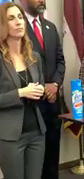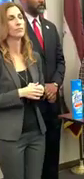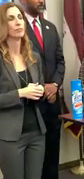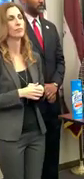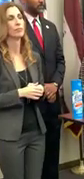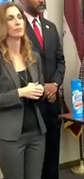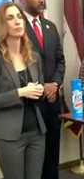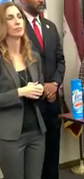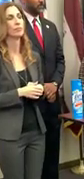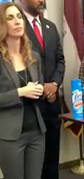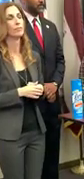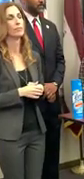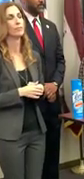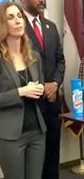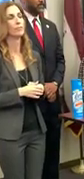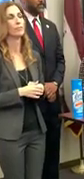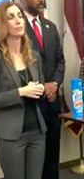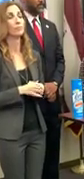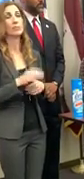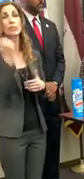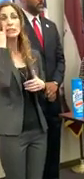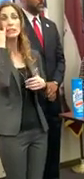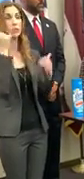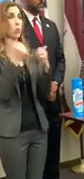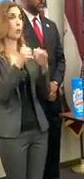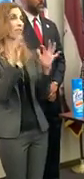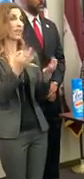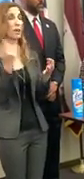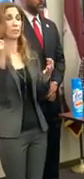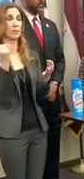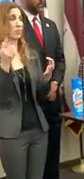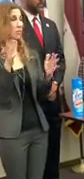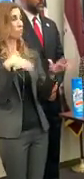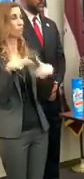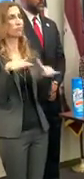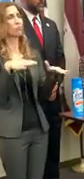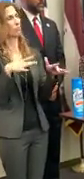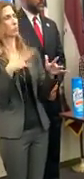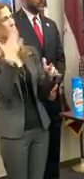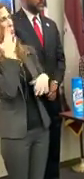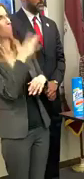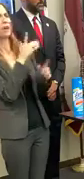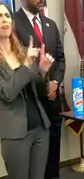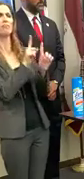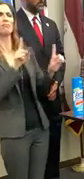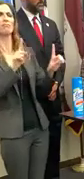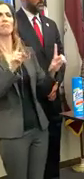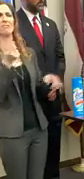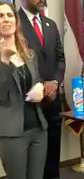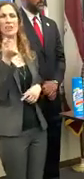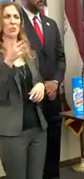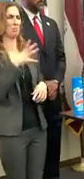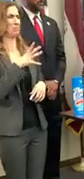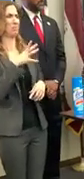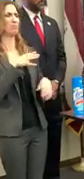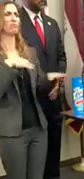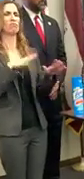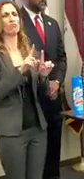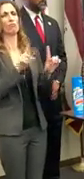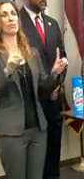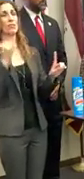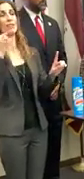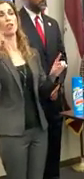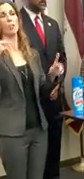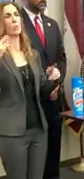where you are maybe with a family member, so you know what their story is, you can just keep a few feet away from others that you don't